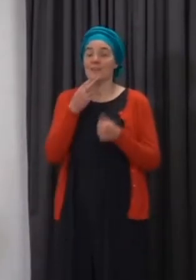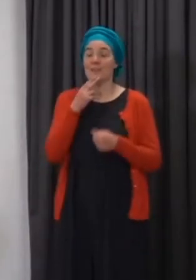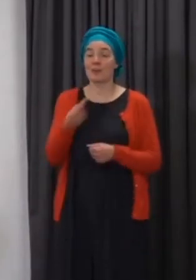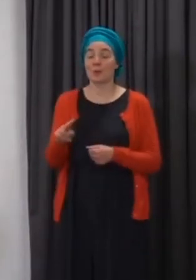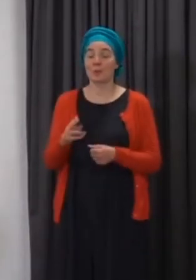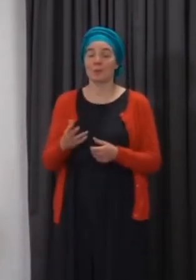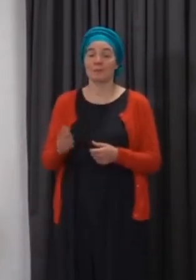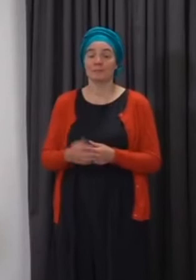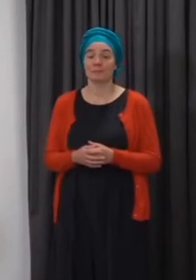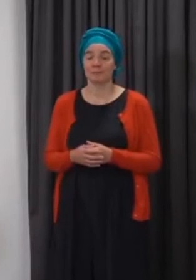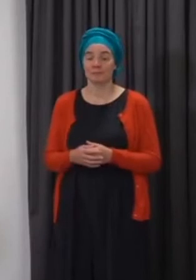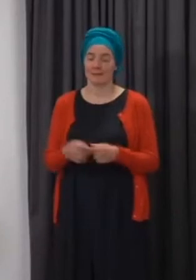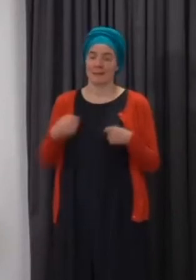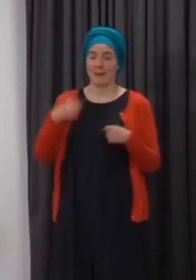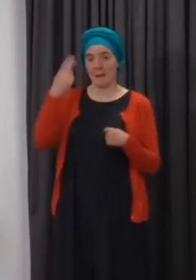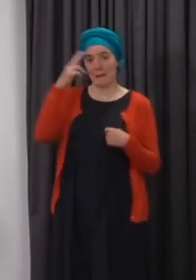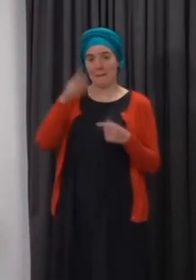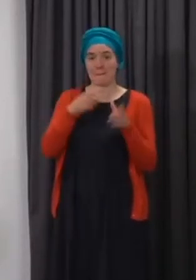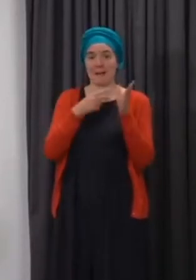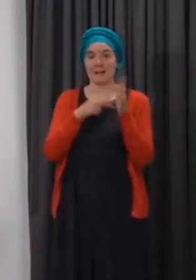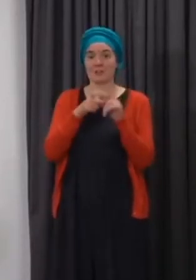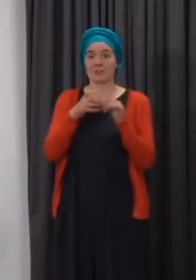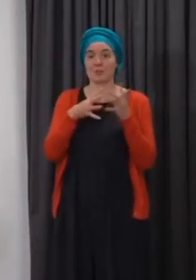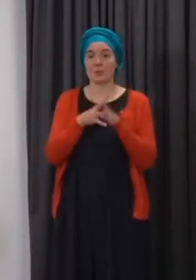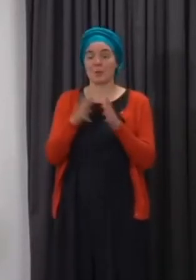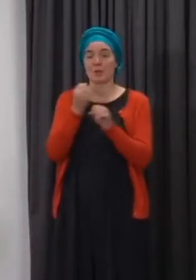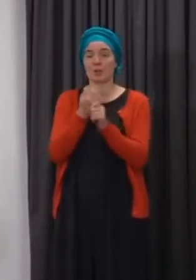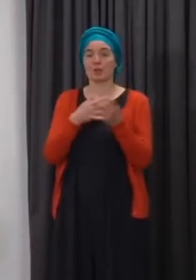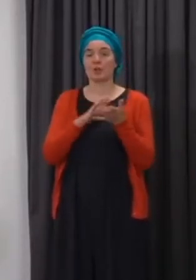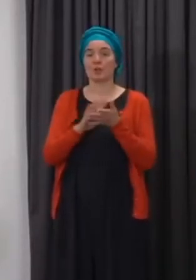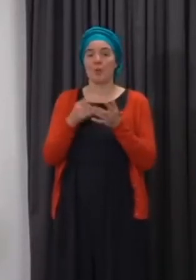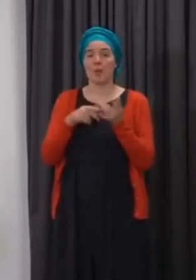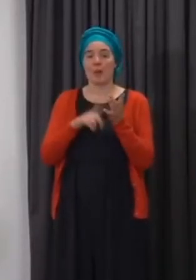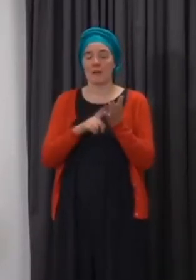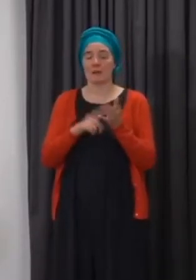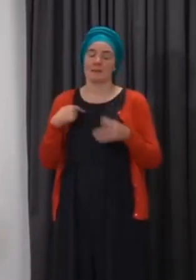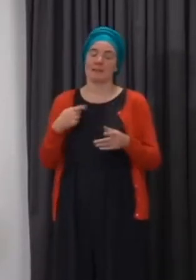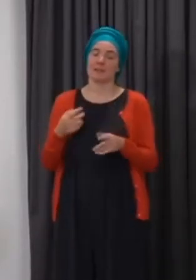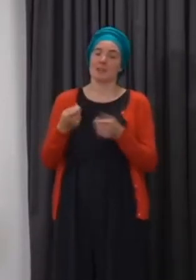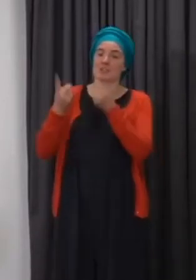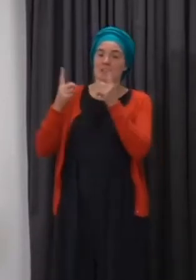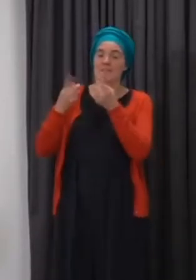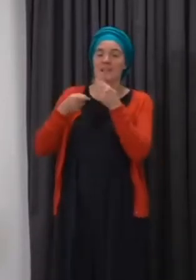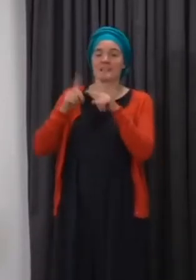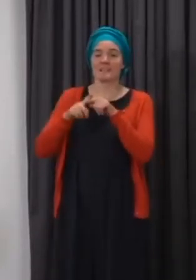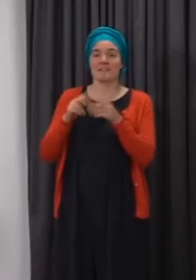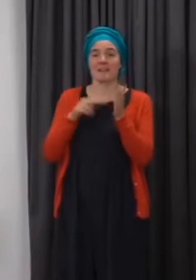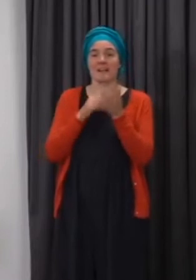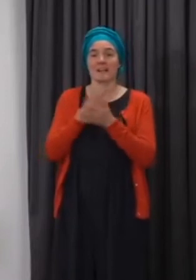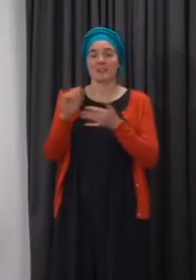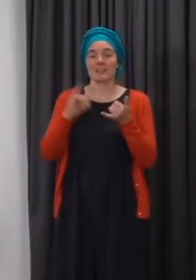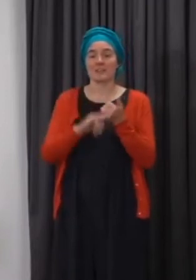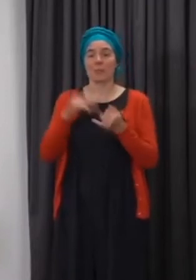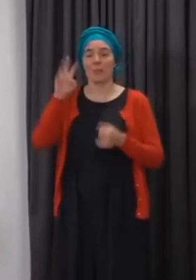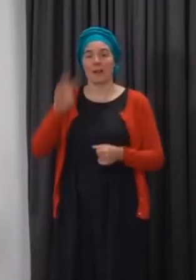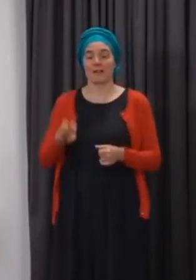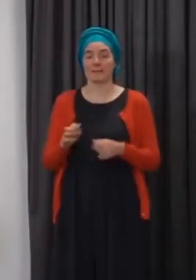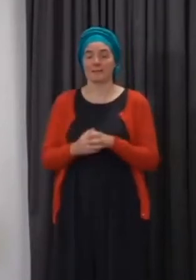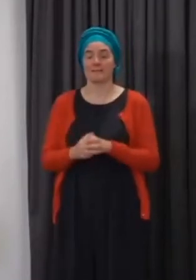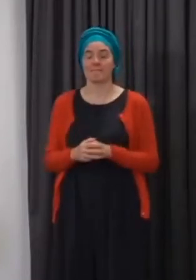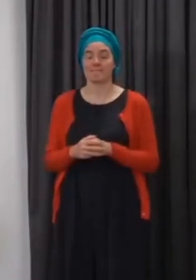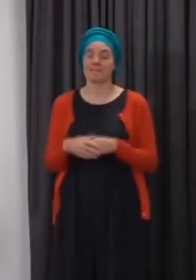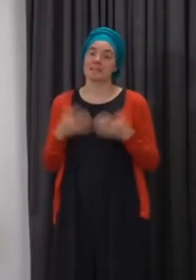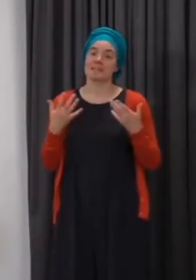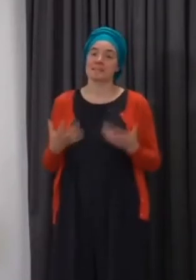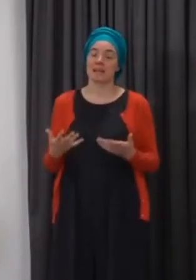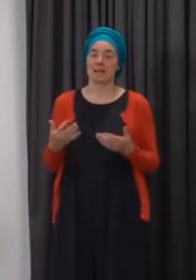Good afternoon. I'm Andrew Goodall, Chief Executive of NHS Wales. Today, as usual, I'd like to update you about how coronavirus